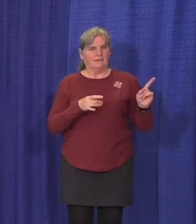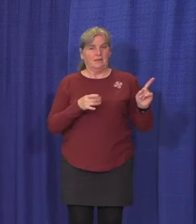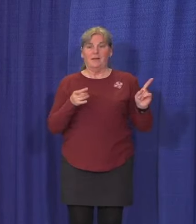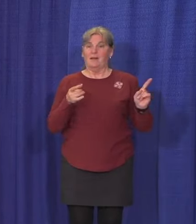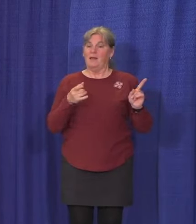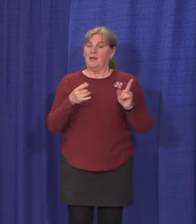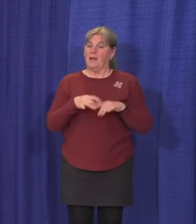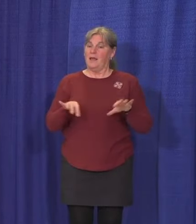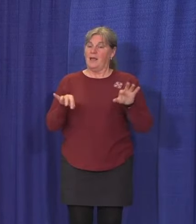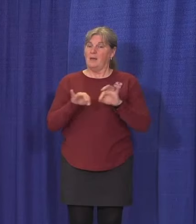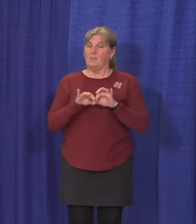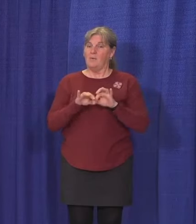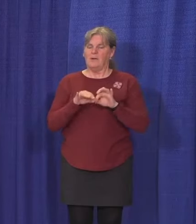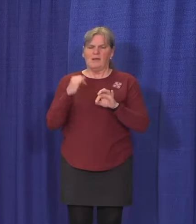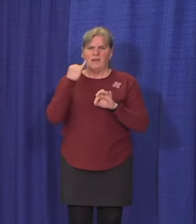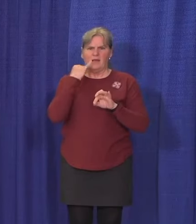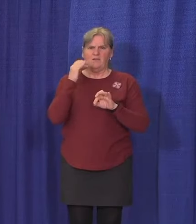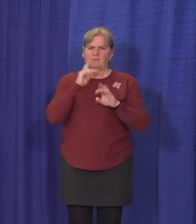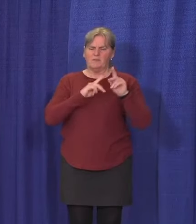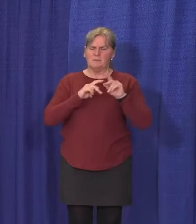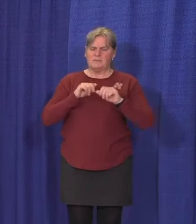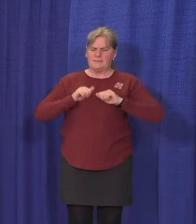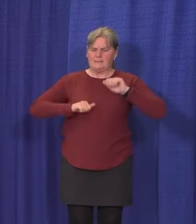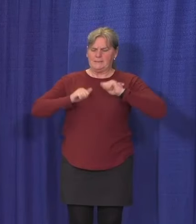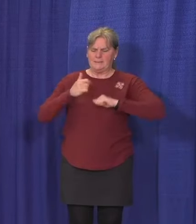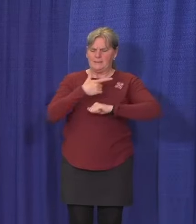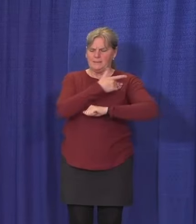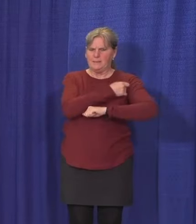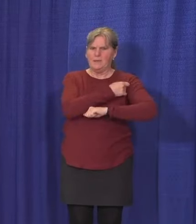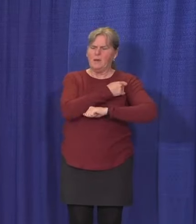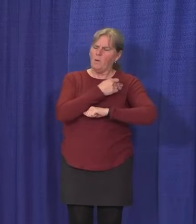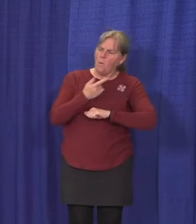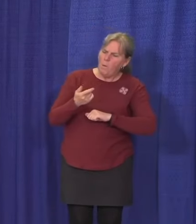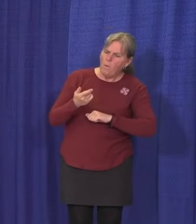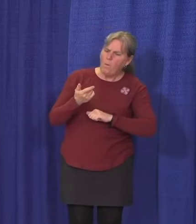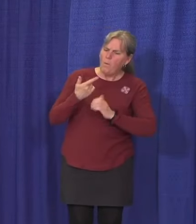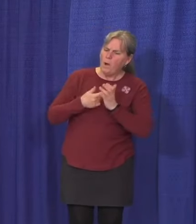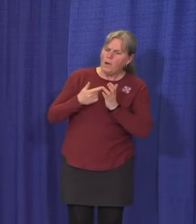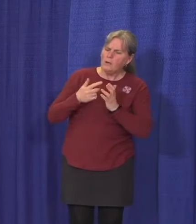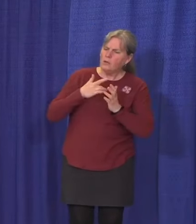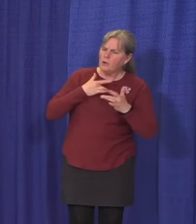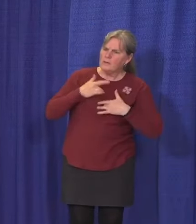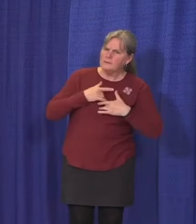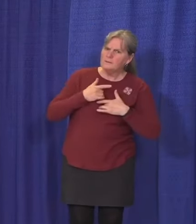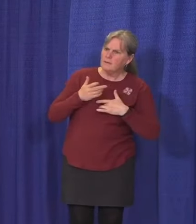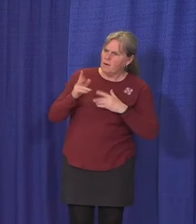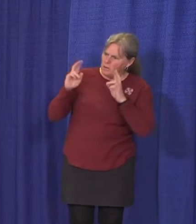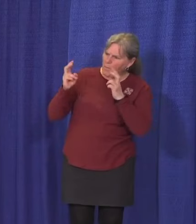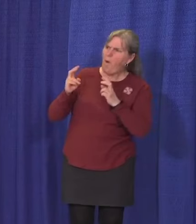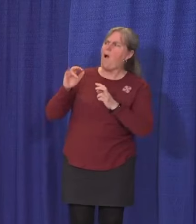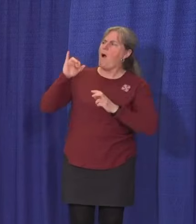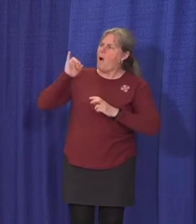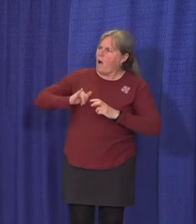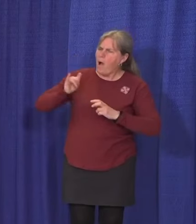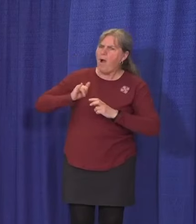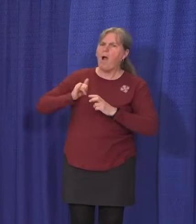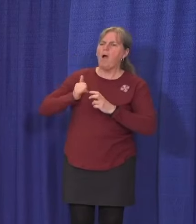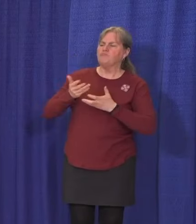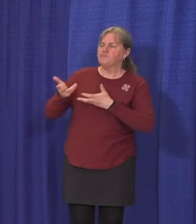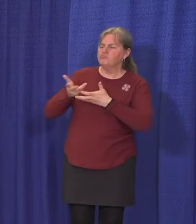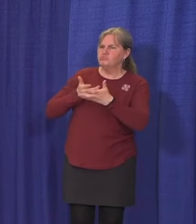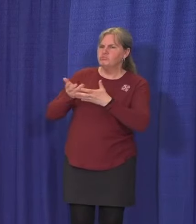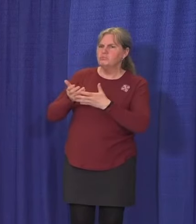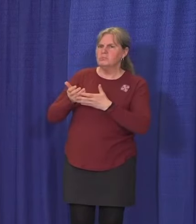is vaccine hesitancy is to address the issues that are of concern for people. There will be always a number of people who are